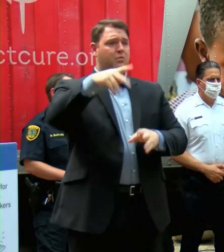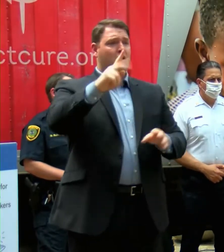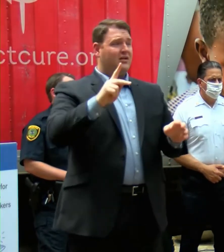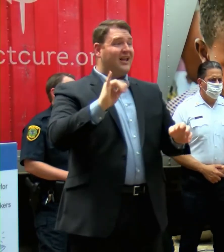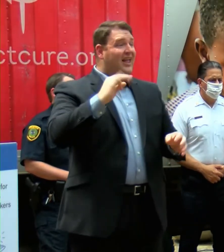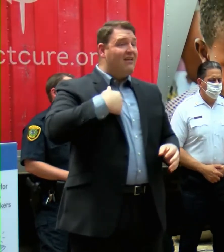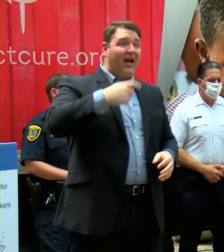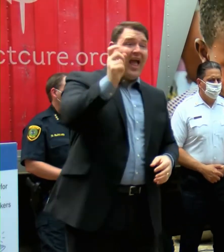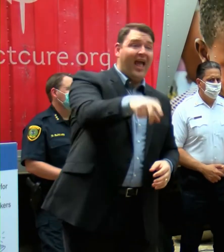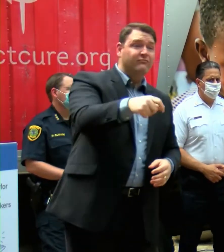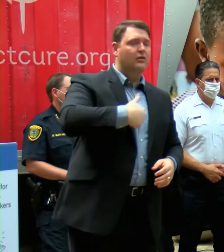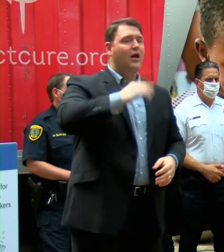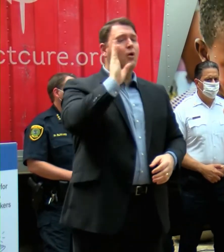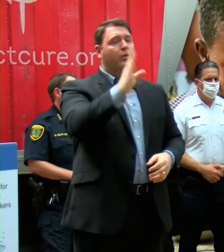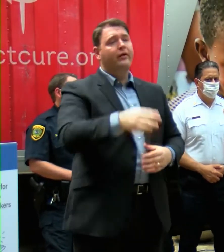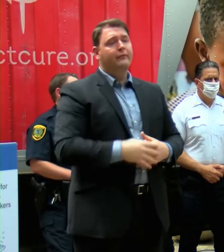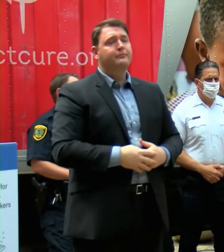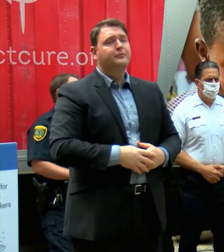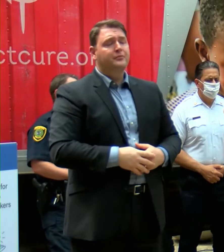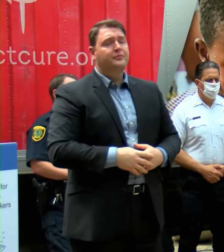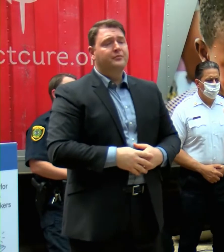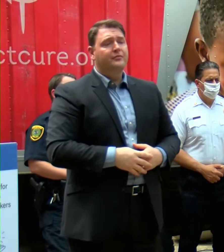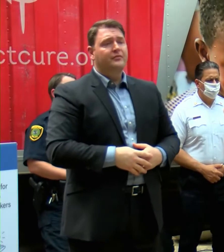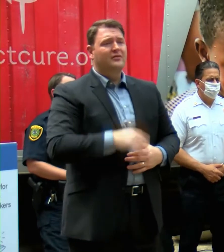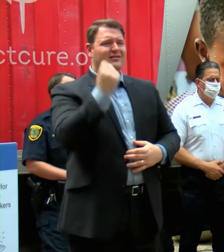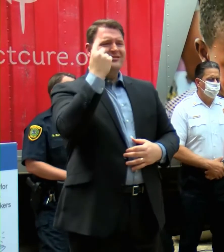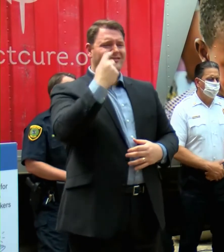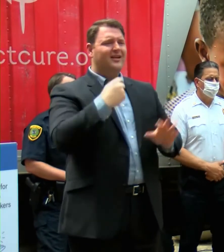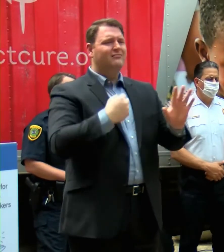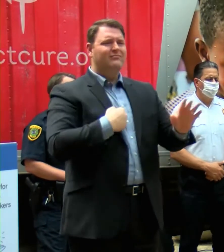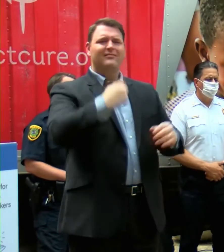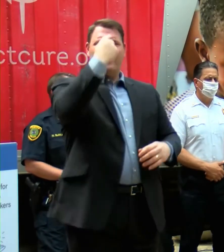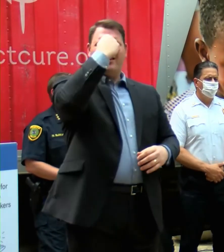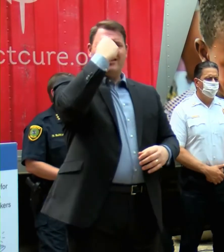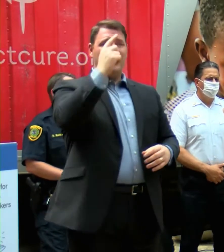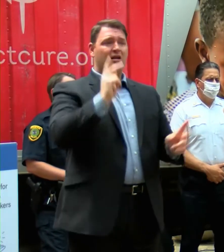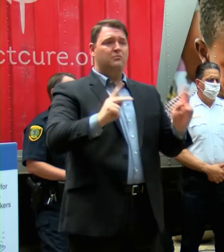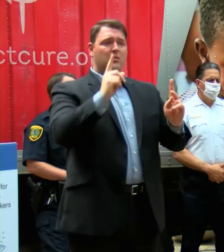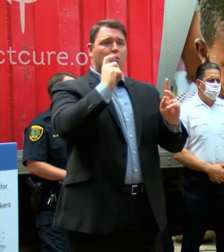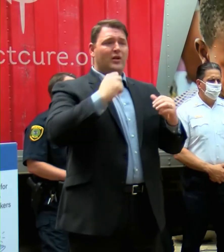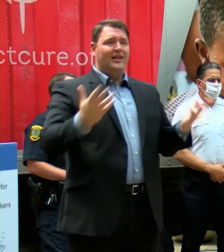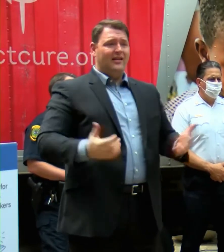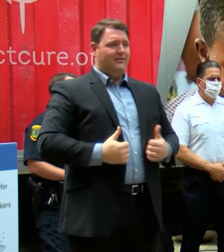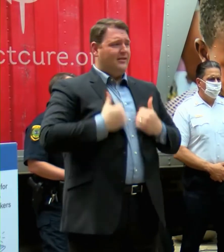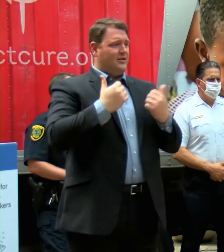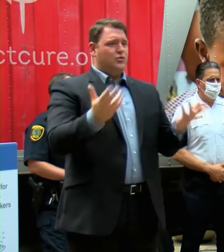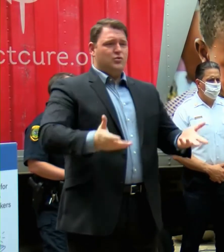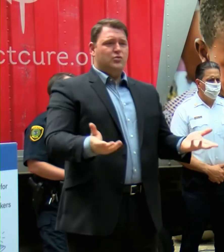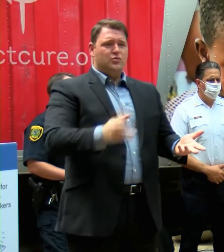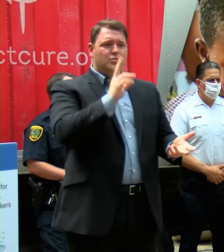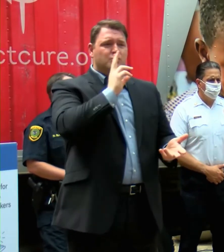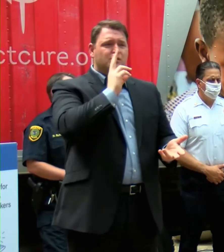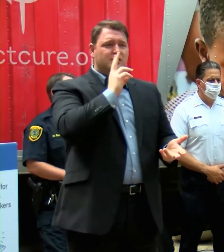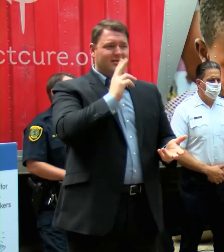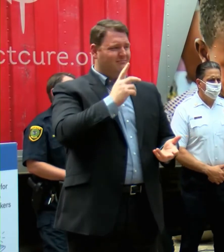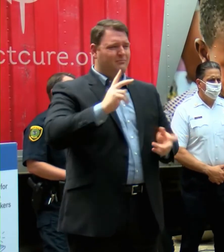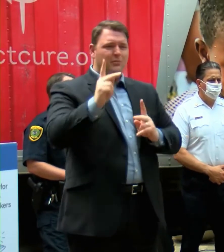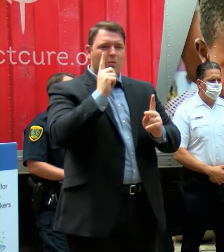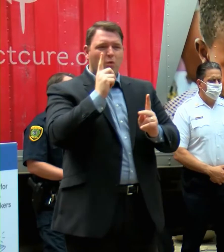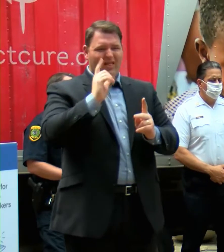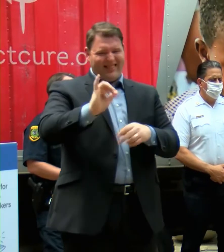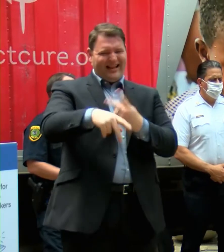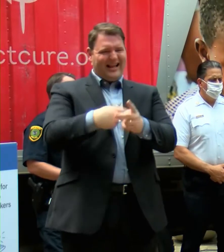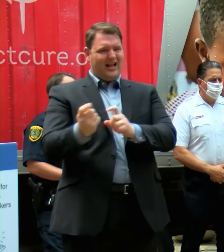to do that, I will. But I think Houstonians, the people who gave these supplies, I think people care